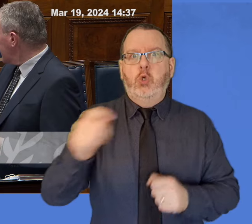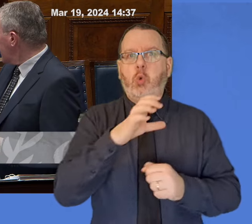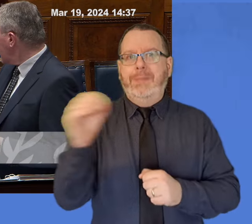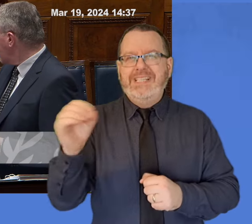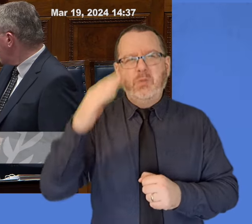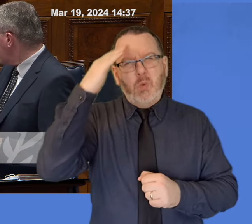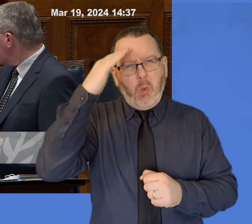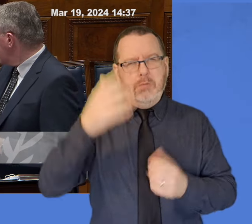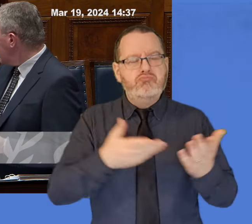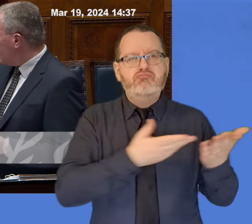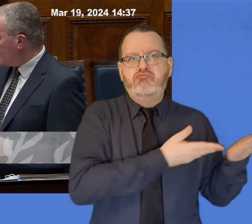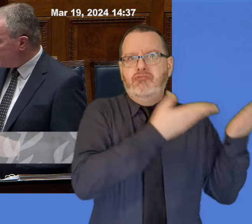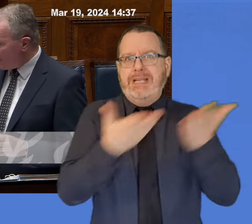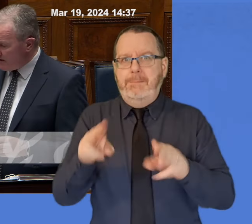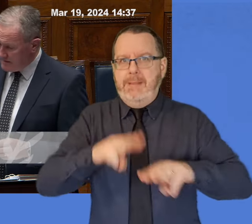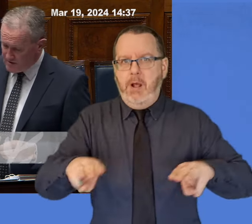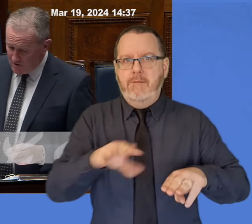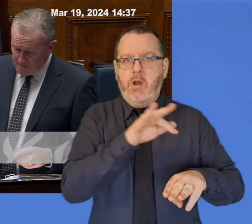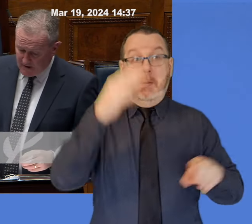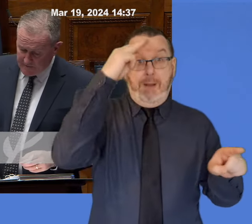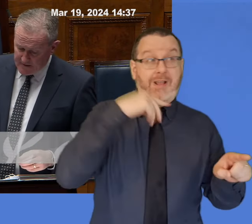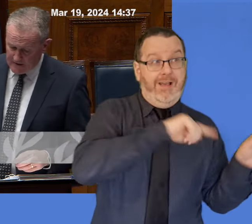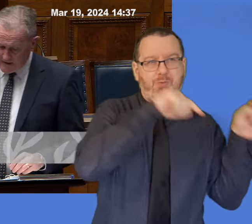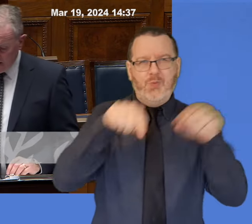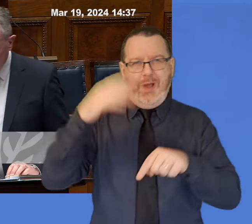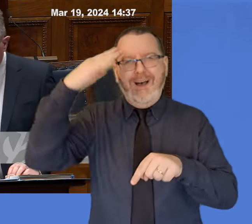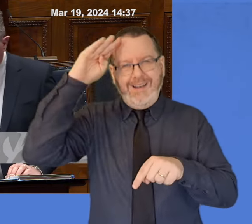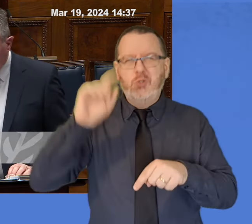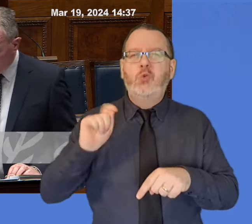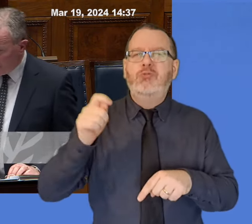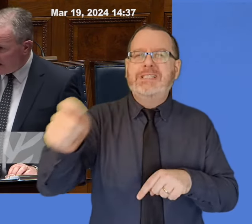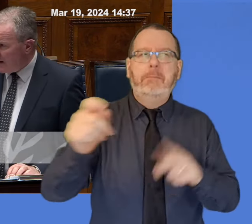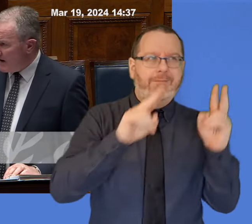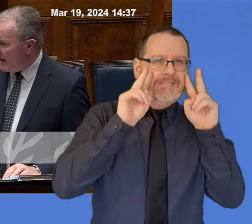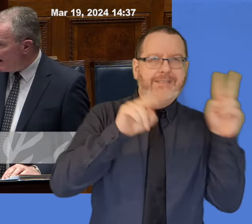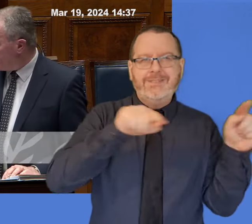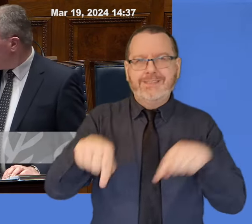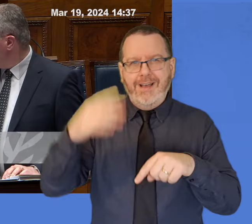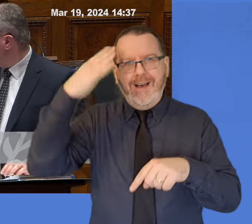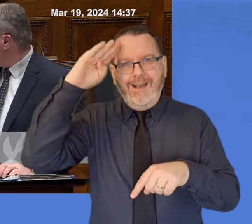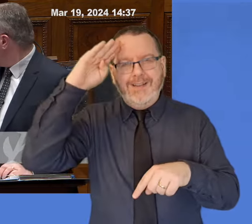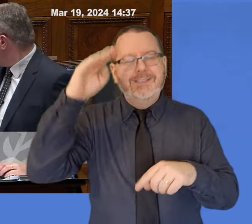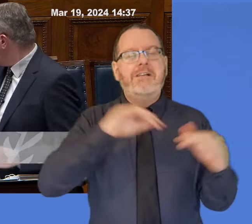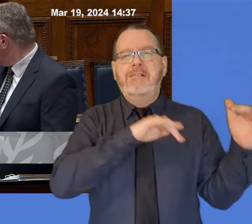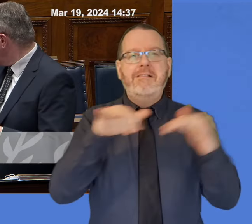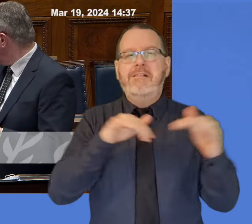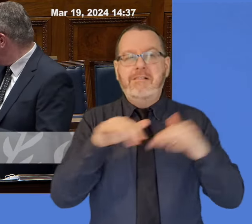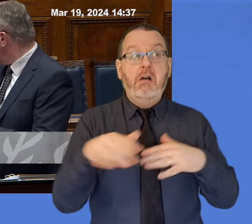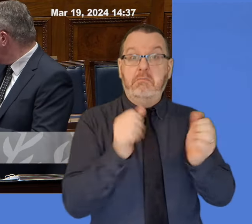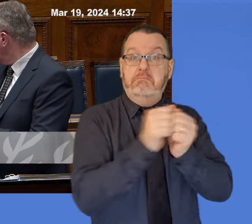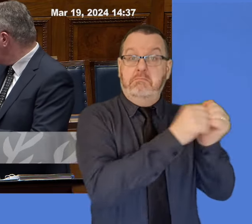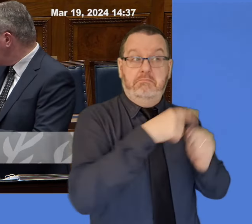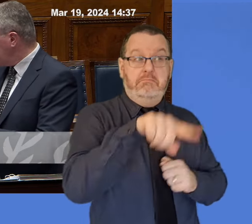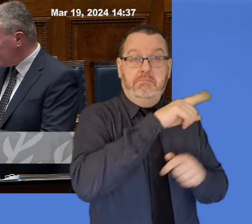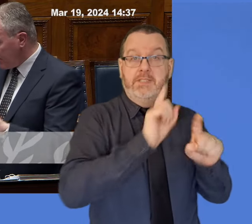Ireland from America as part of the Tourism Ireland event that I attended in New York as well, and had very useful dialogue with them in terms of